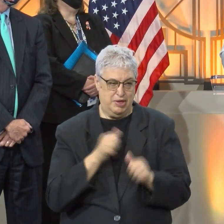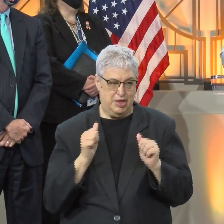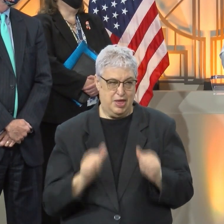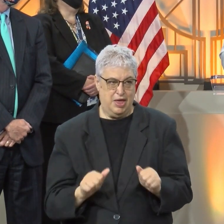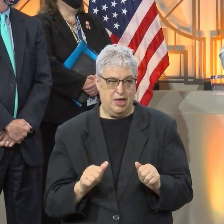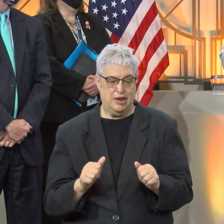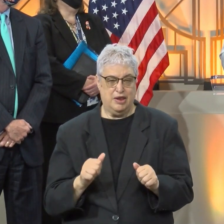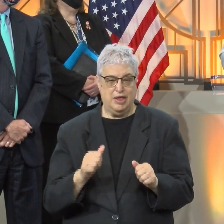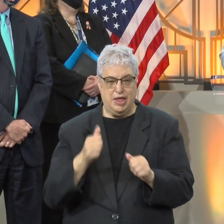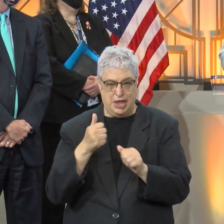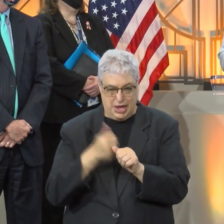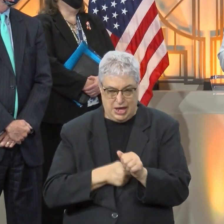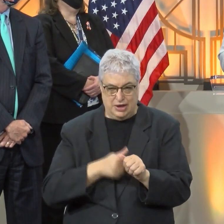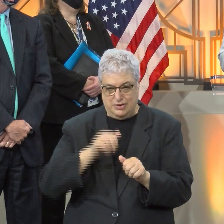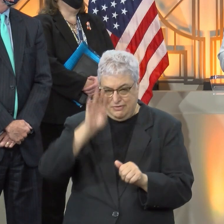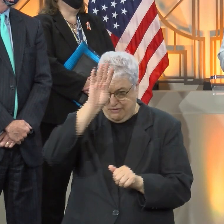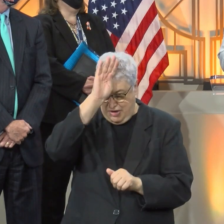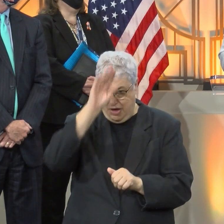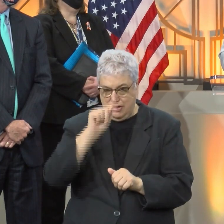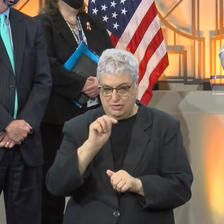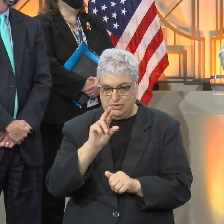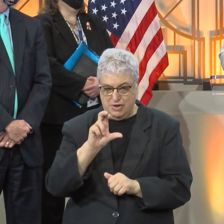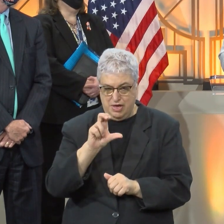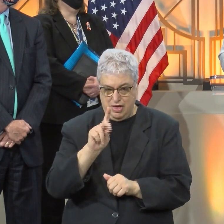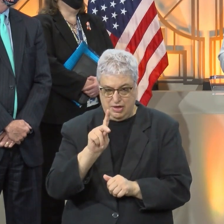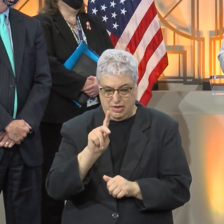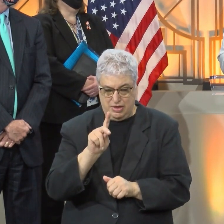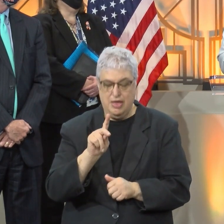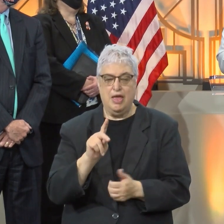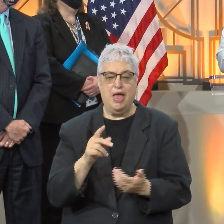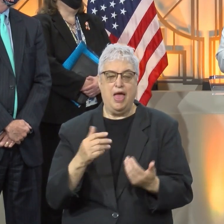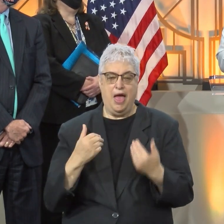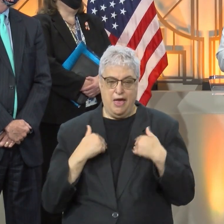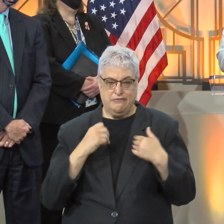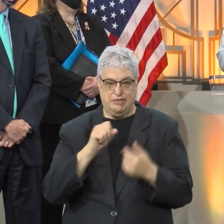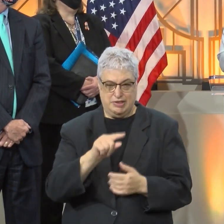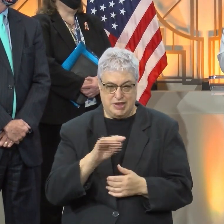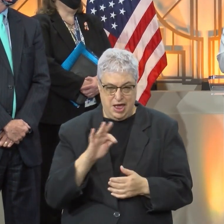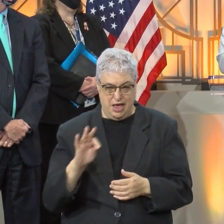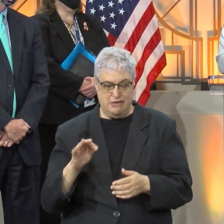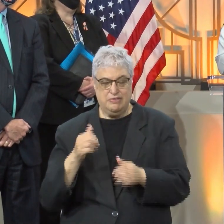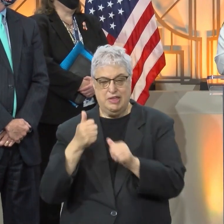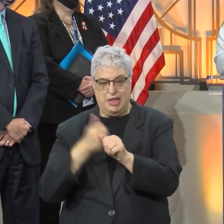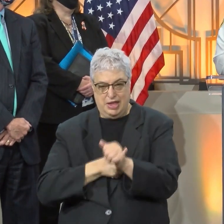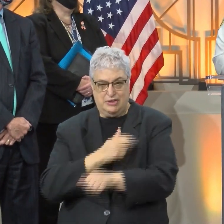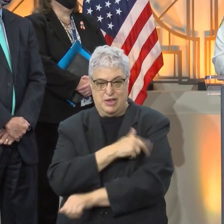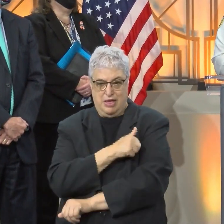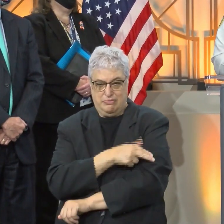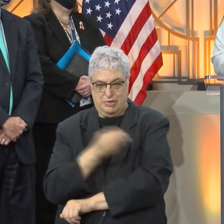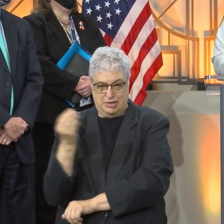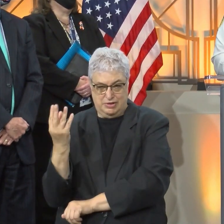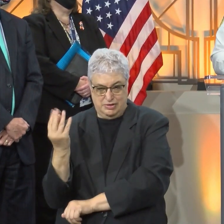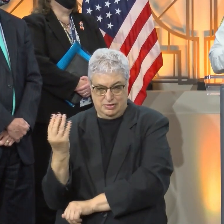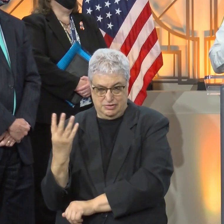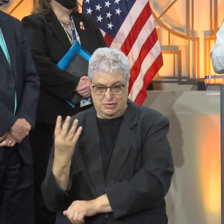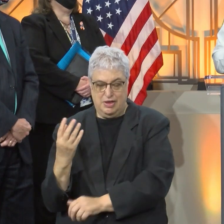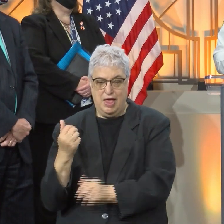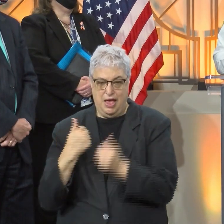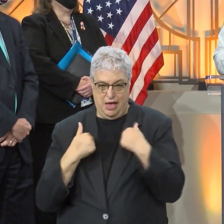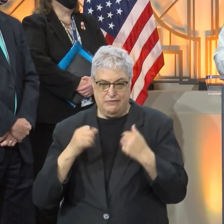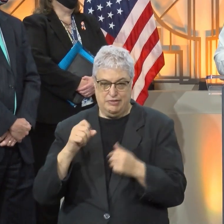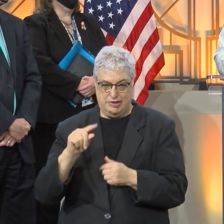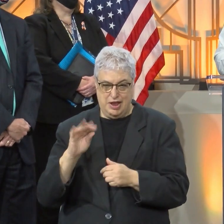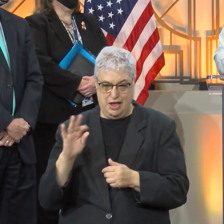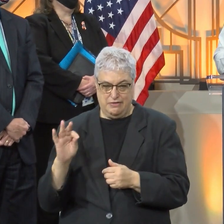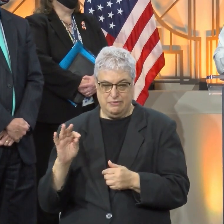the units, every unit that we have available is staffed, okay? Thanks to the firefighters and the hard work that they're doing. Thank